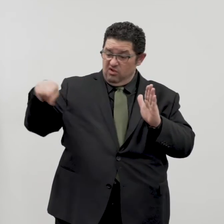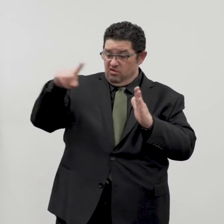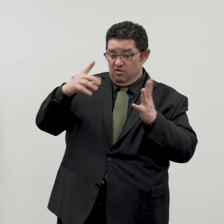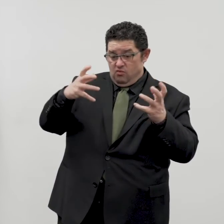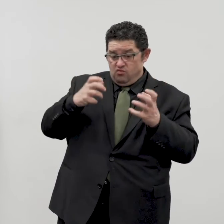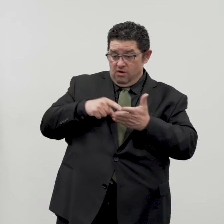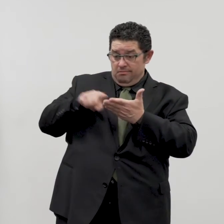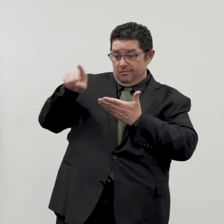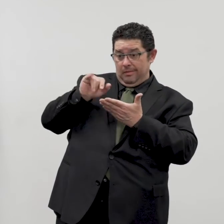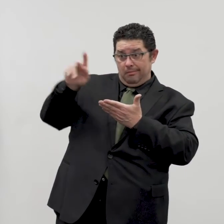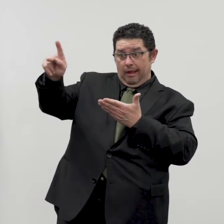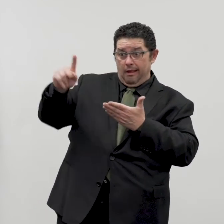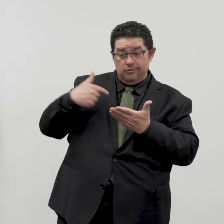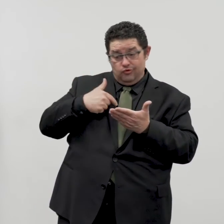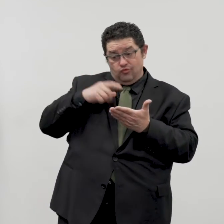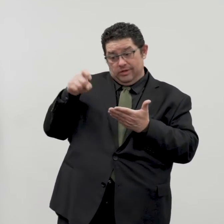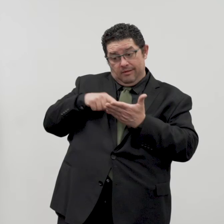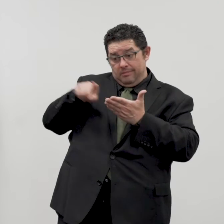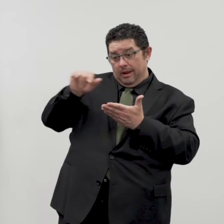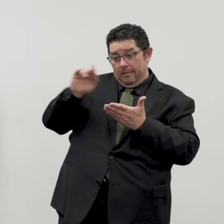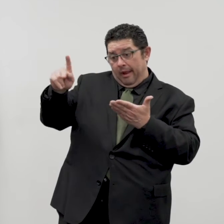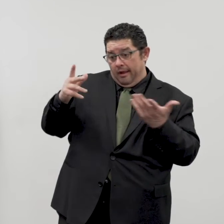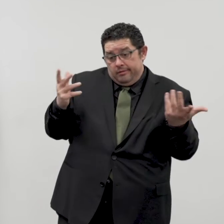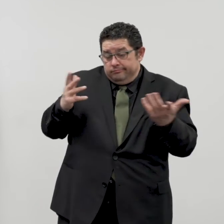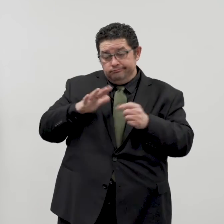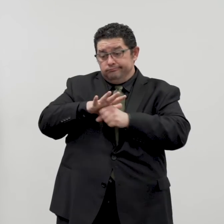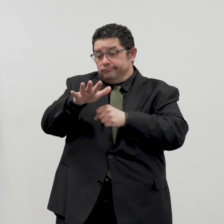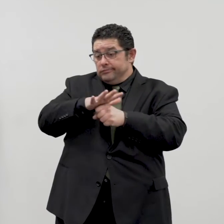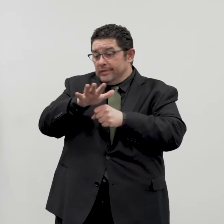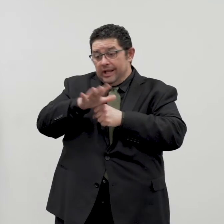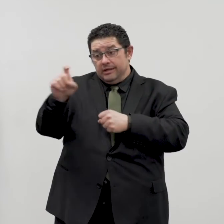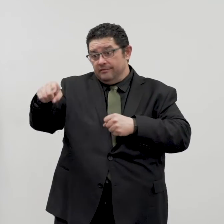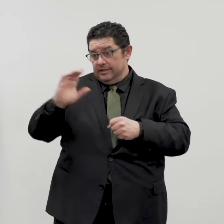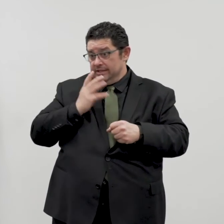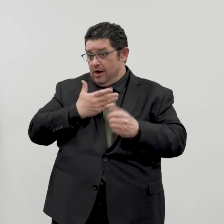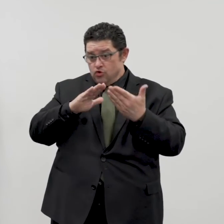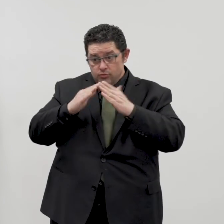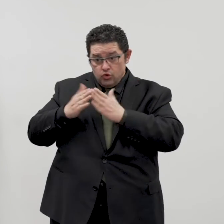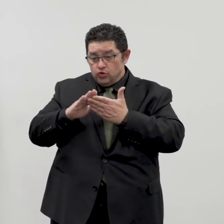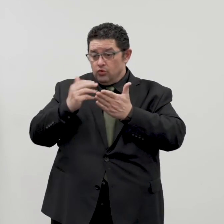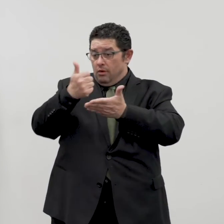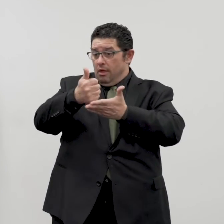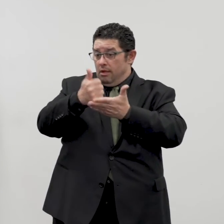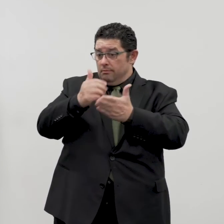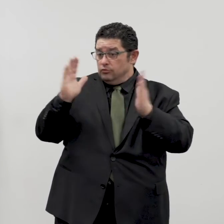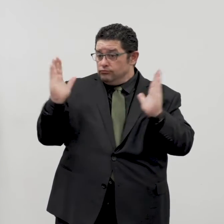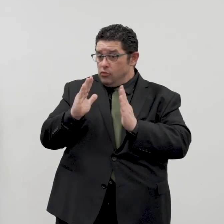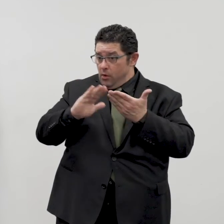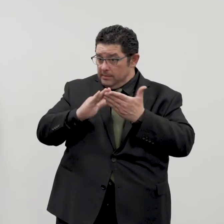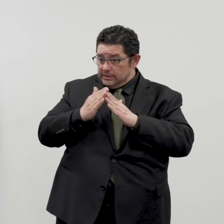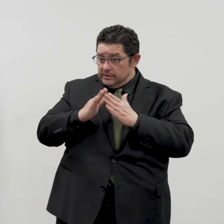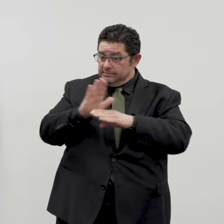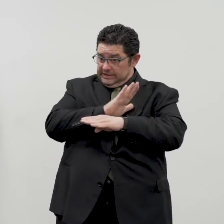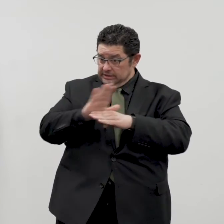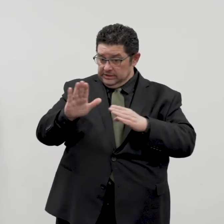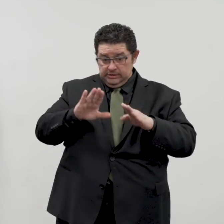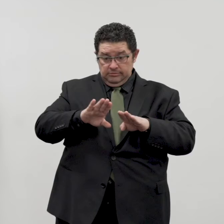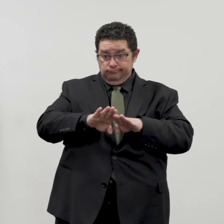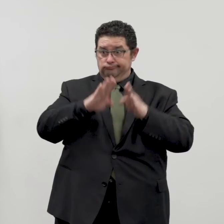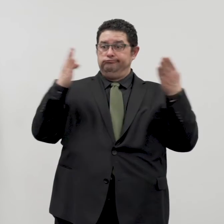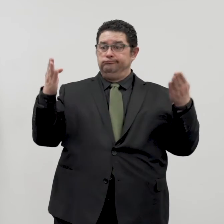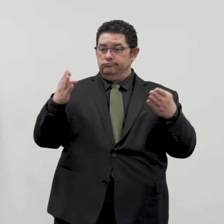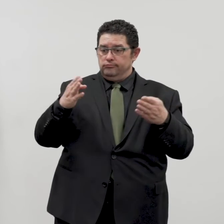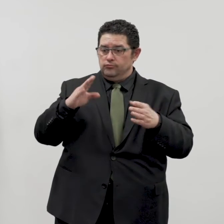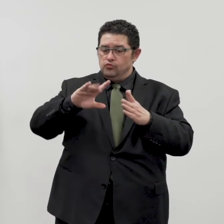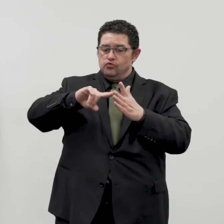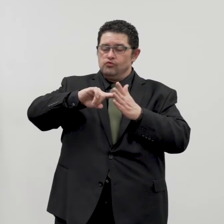back, and we'll just have to pay it back. There are plenty of needs in our community to help our small businesses get started, to help restart our